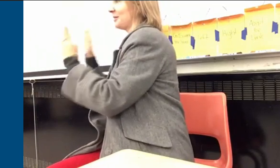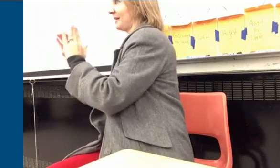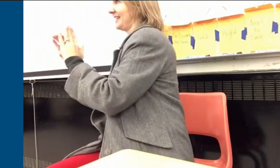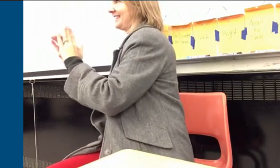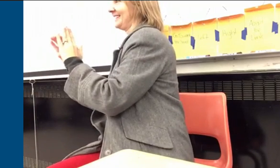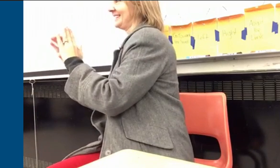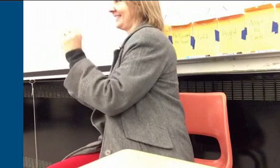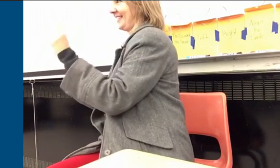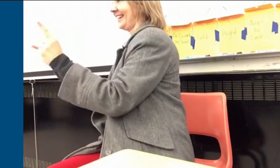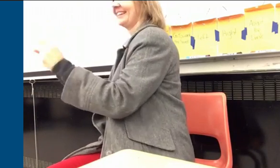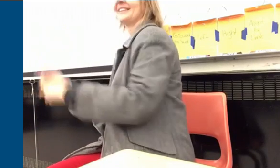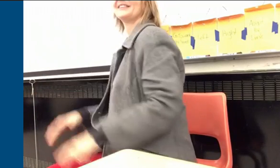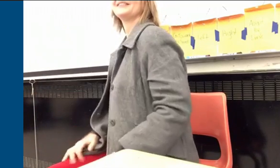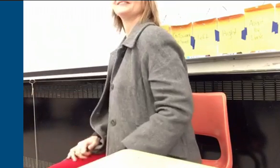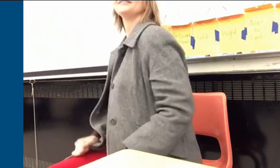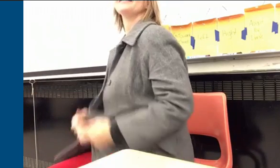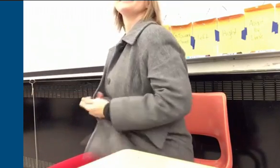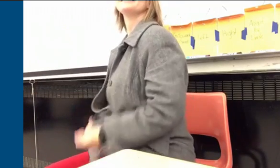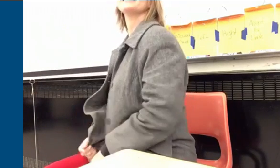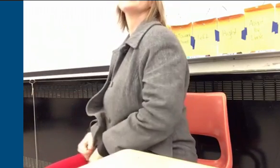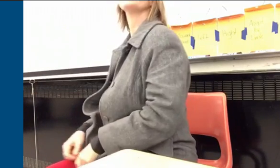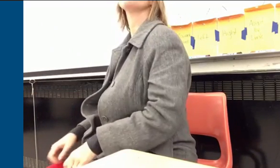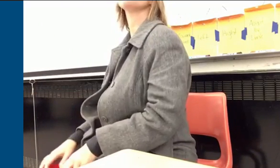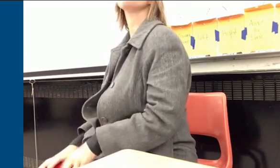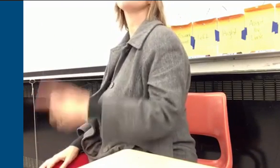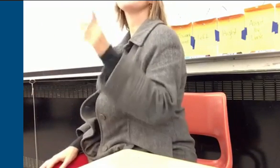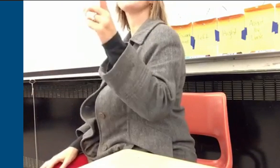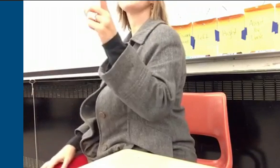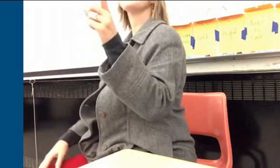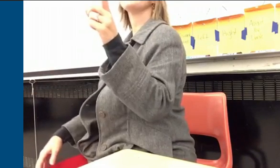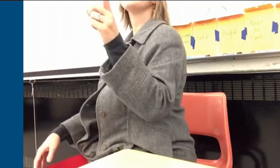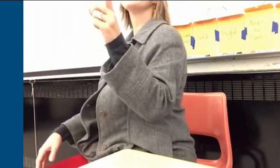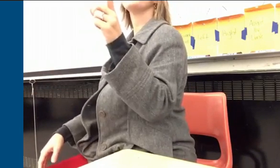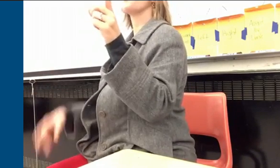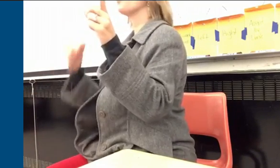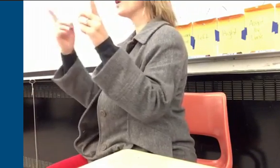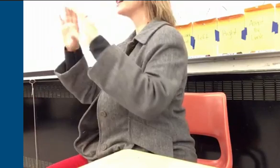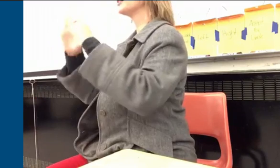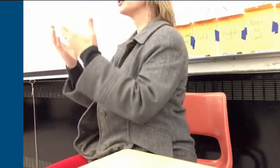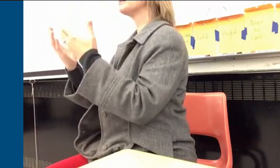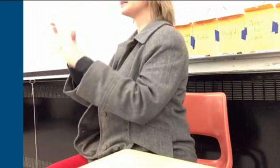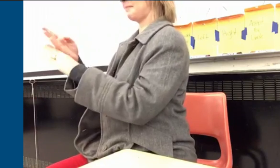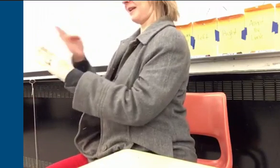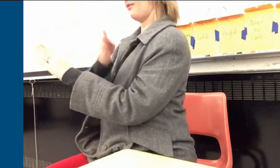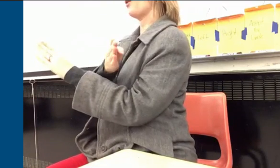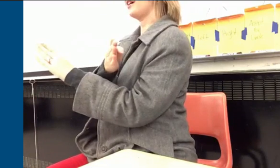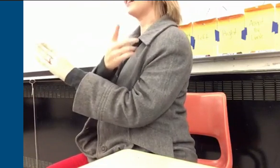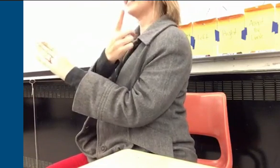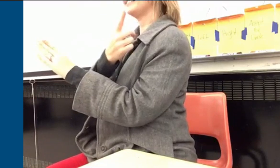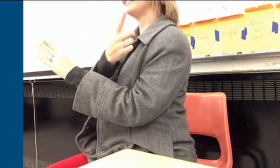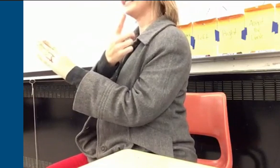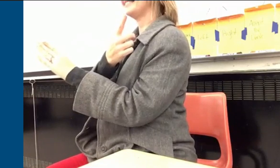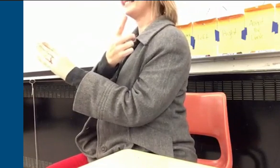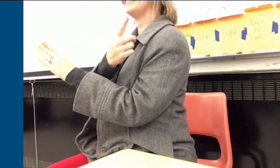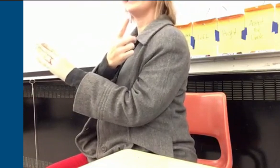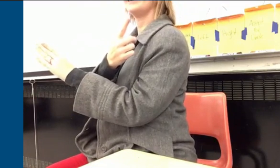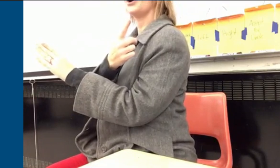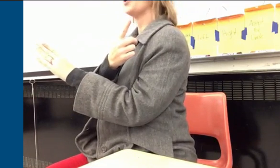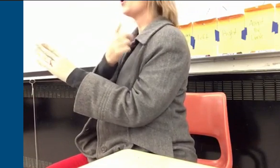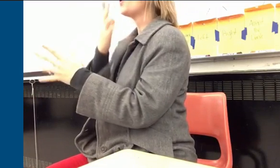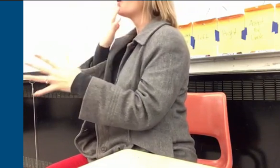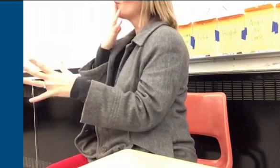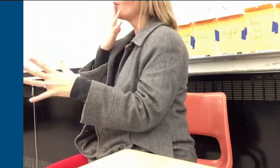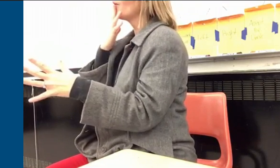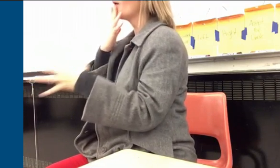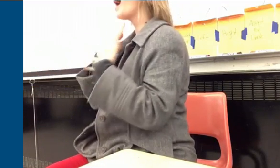pics, okay? So here is one group's before.